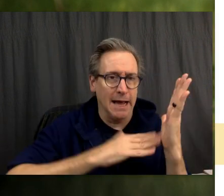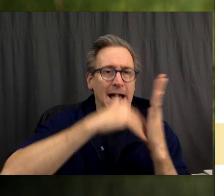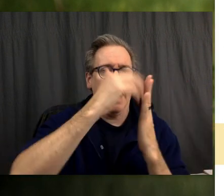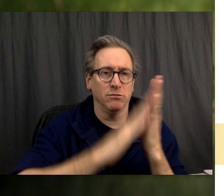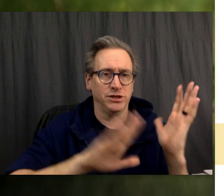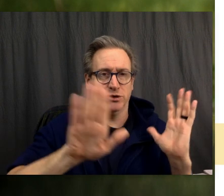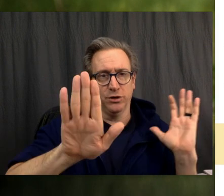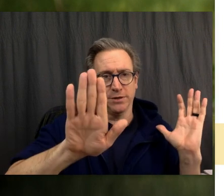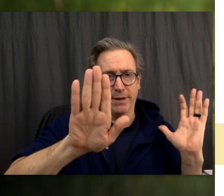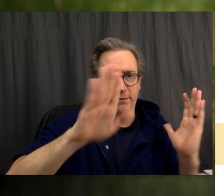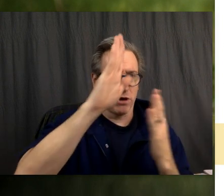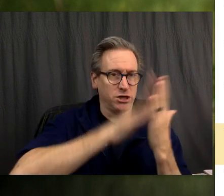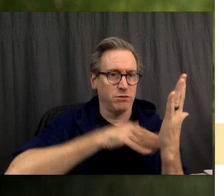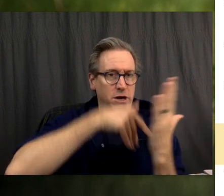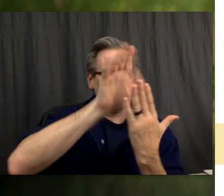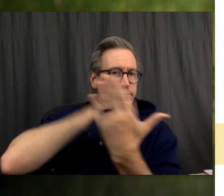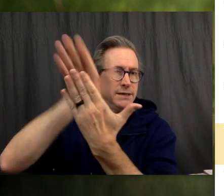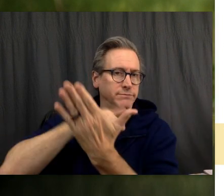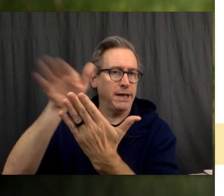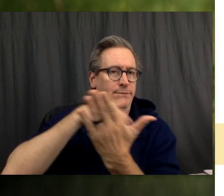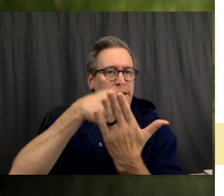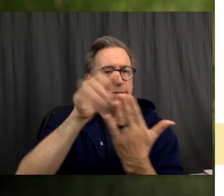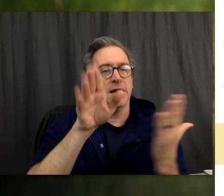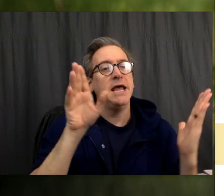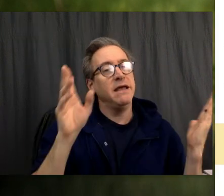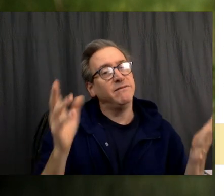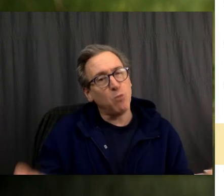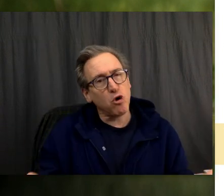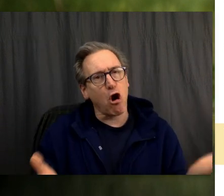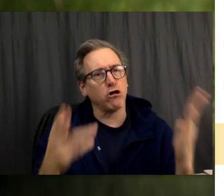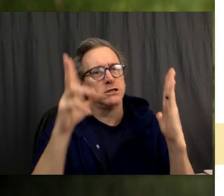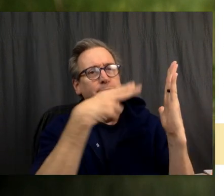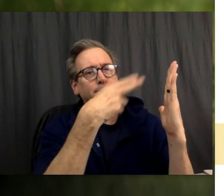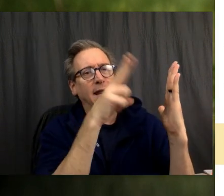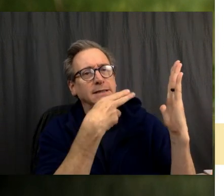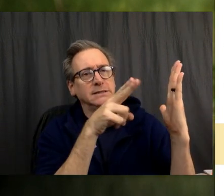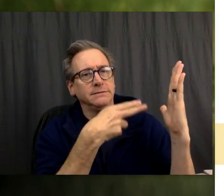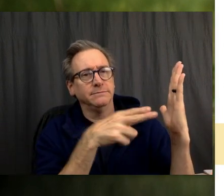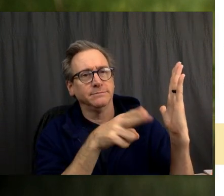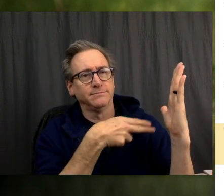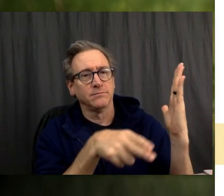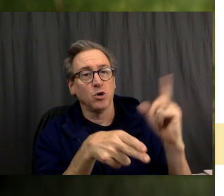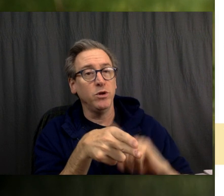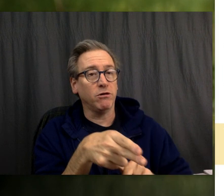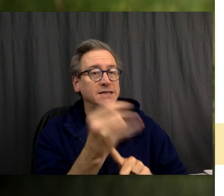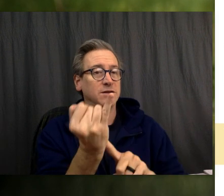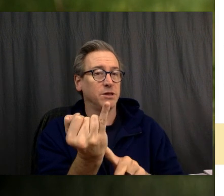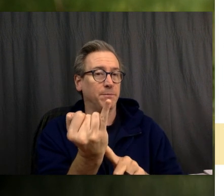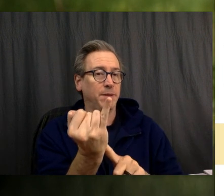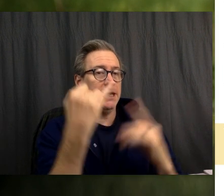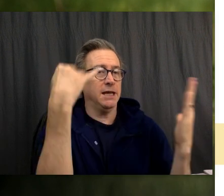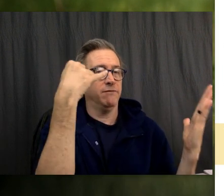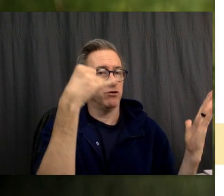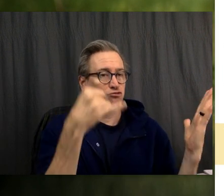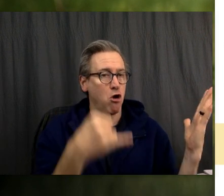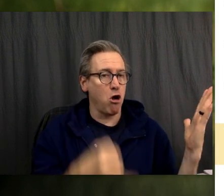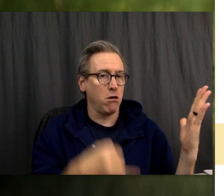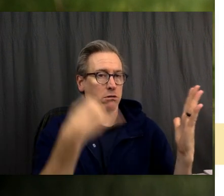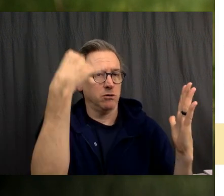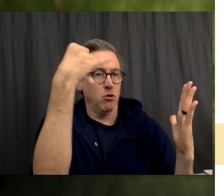like a house, you'd use a big brush, right? Paint, paint, paint, paint. If it's more art, paint. We already did with a pinky